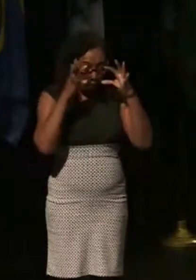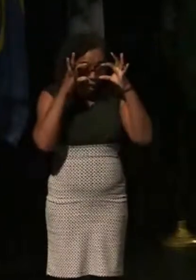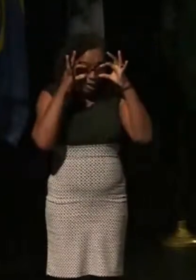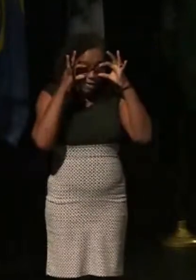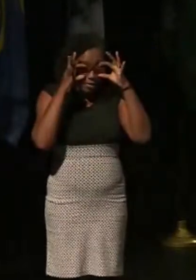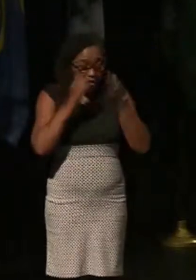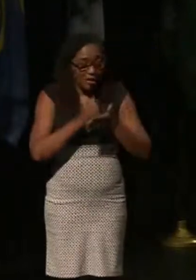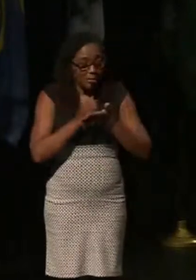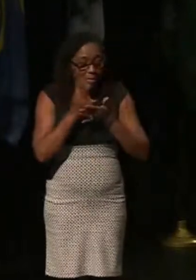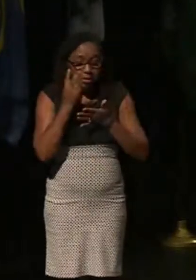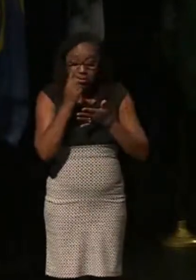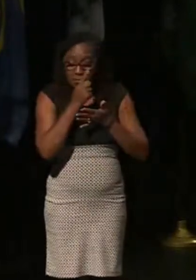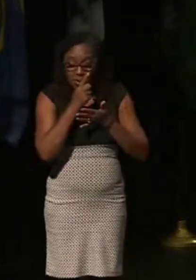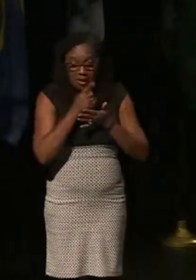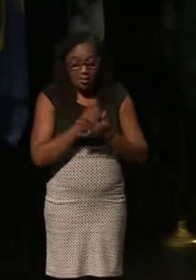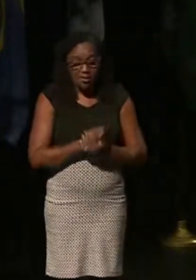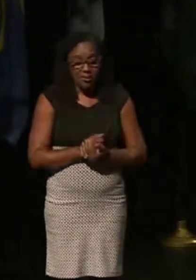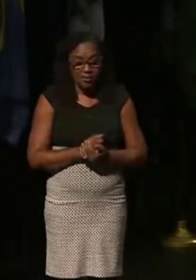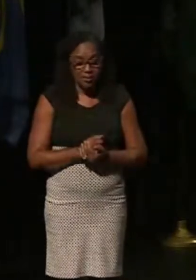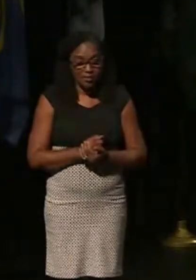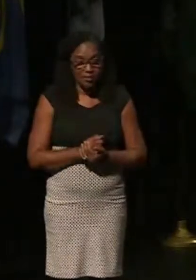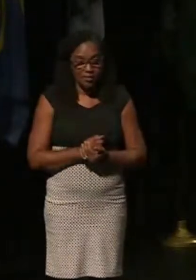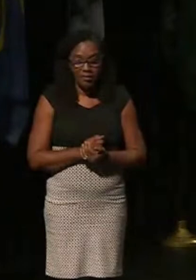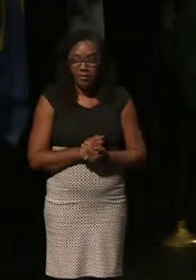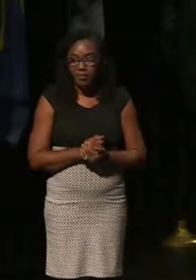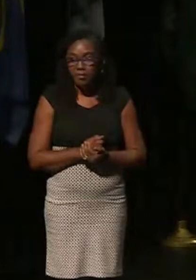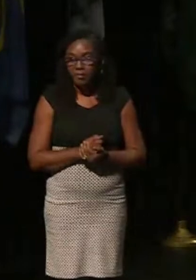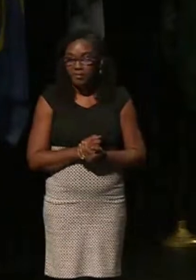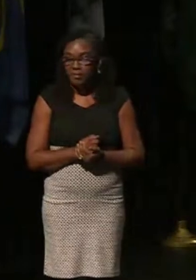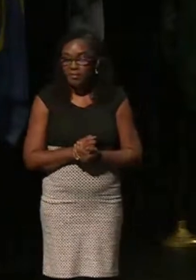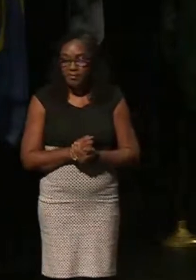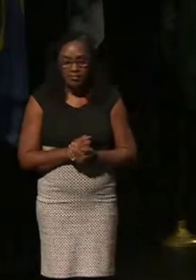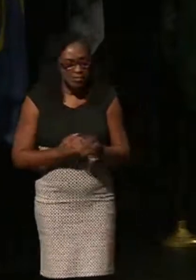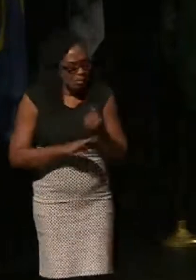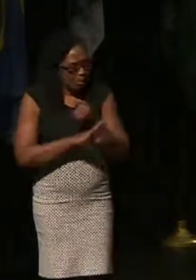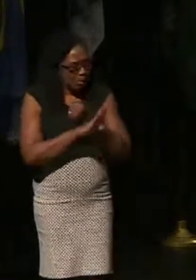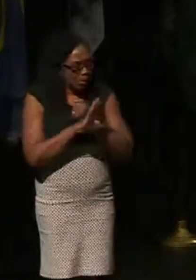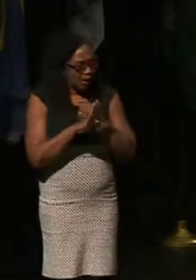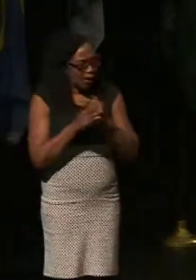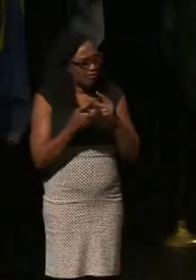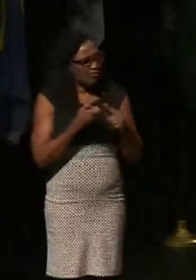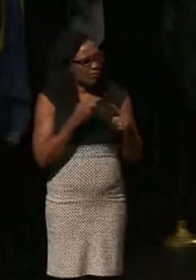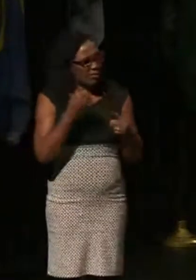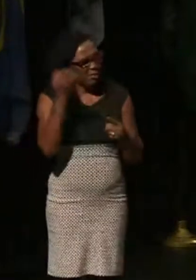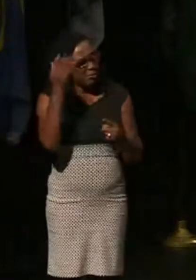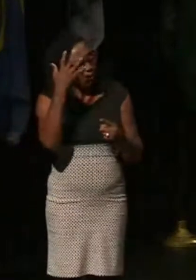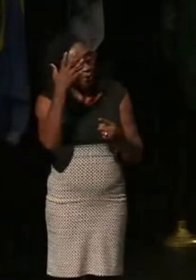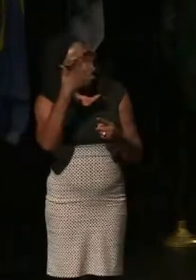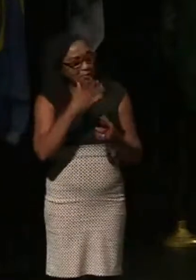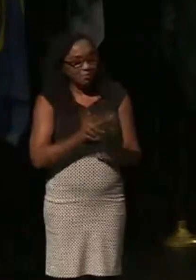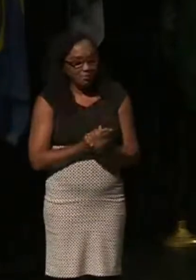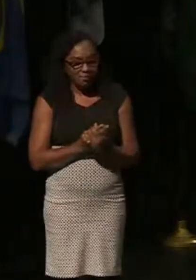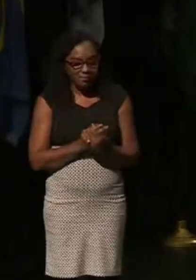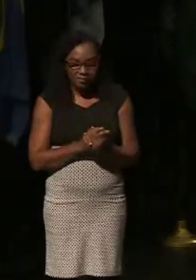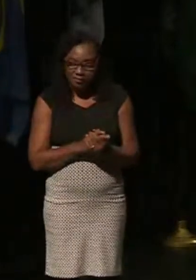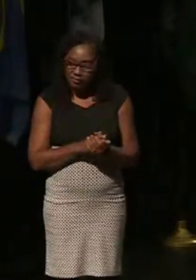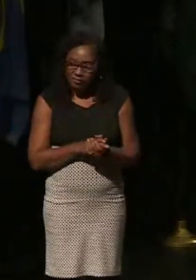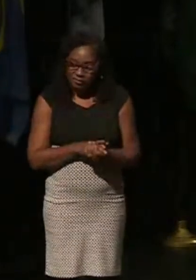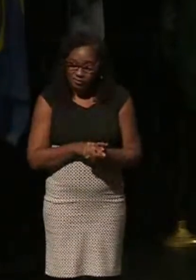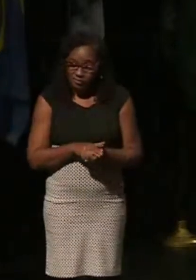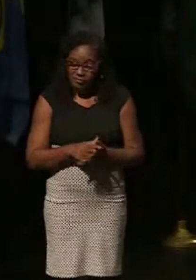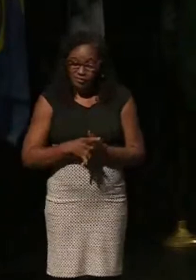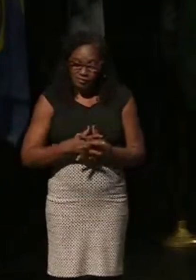out. Short while. I could have pretended I was just a very cool cat, you know, but I wanted